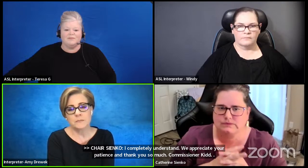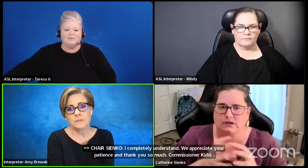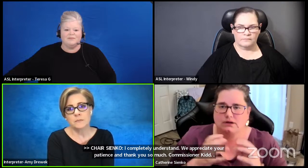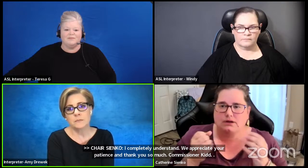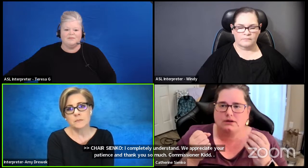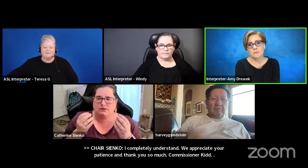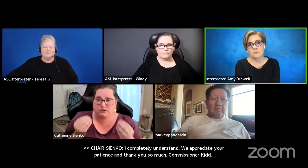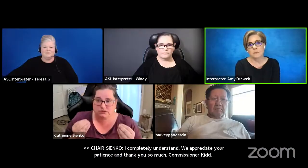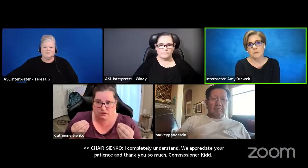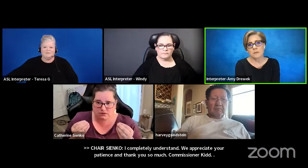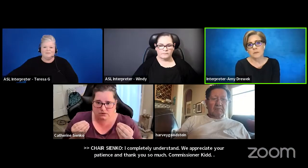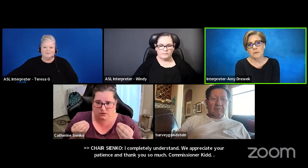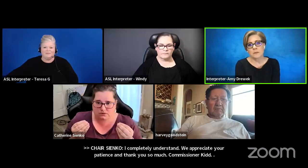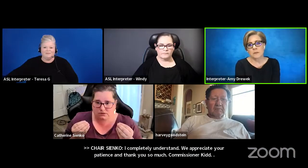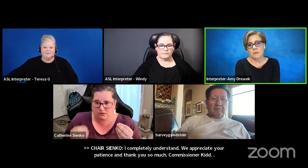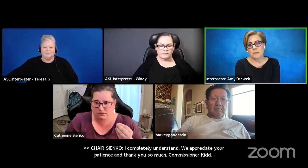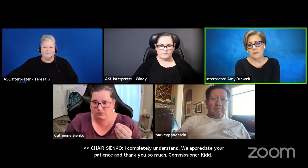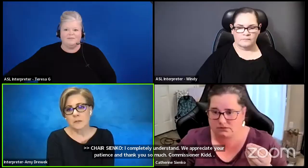second that motion.